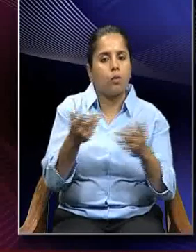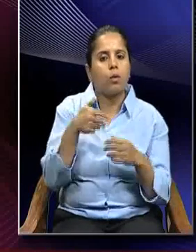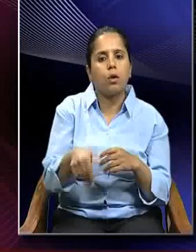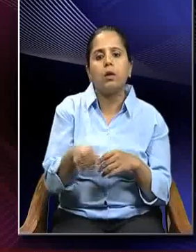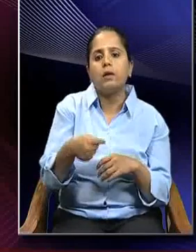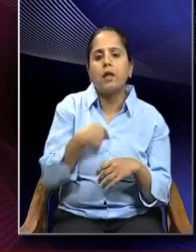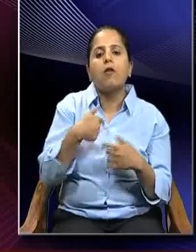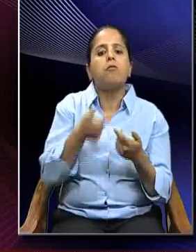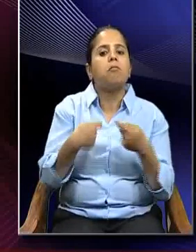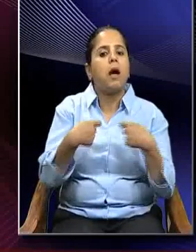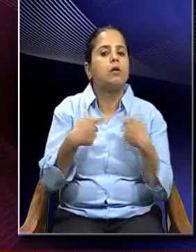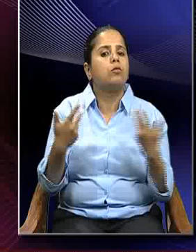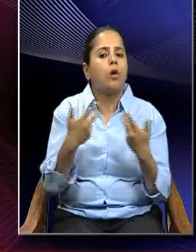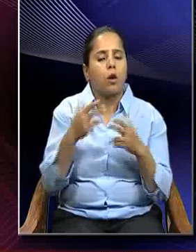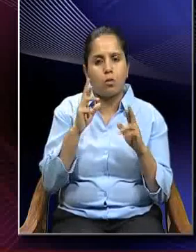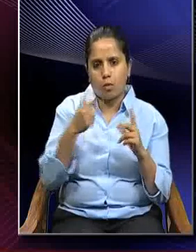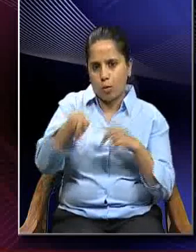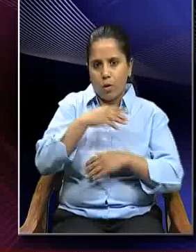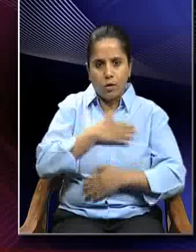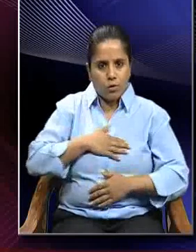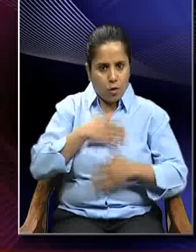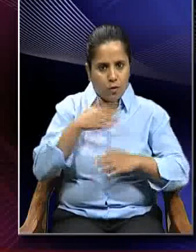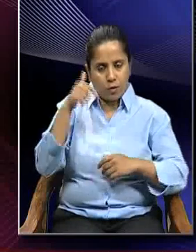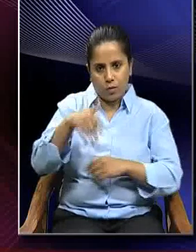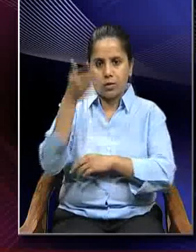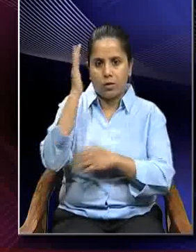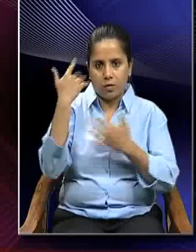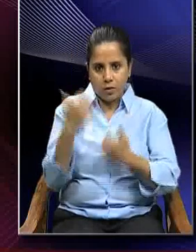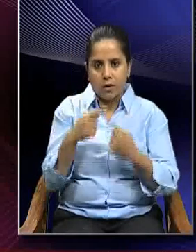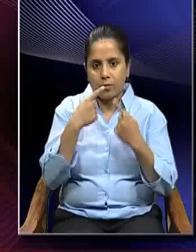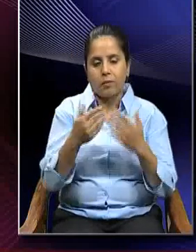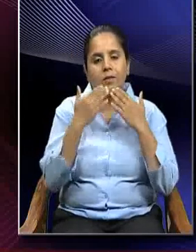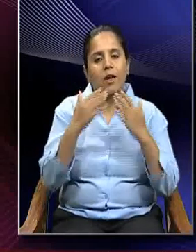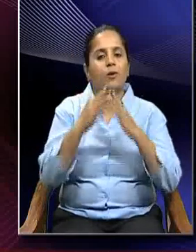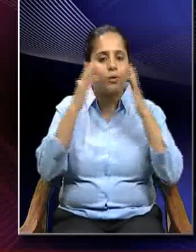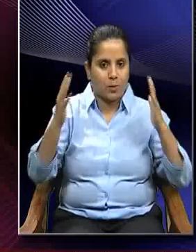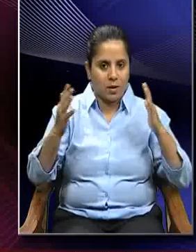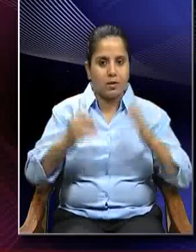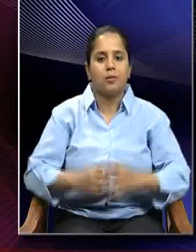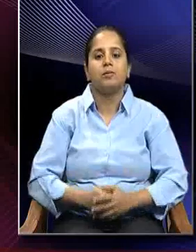self-management. I hope you must have enjoyed today's lecture of mine. Thank you so much.